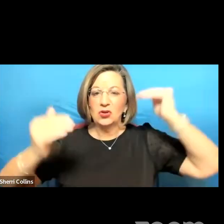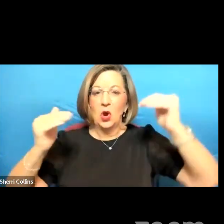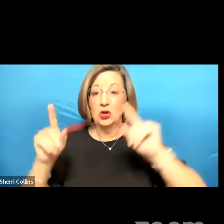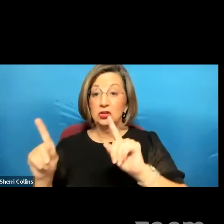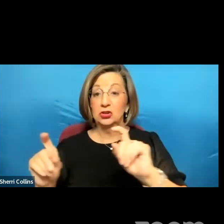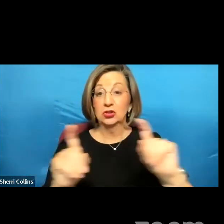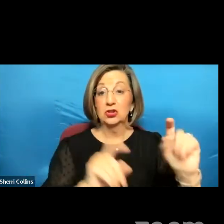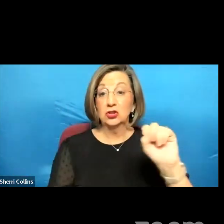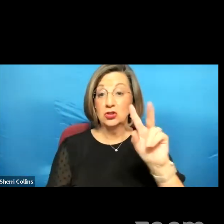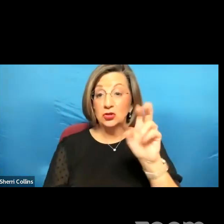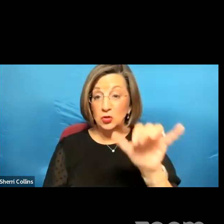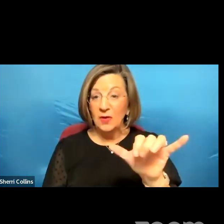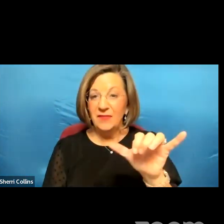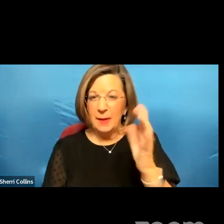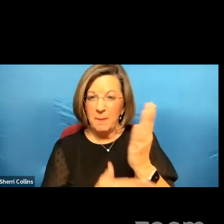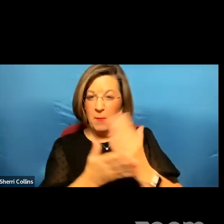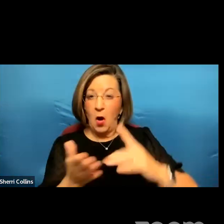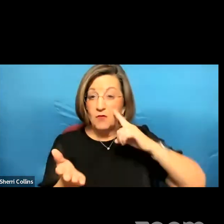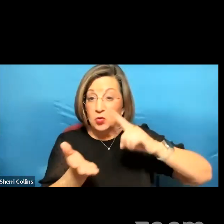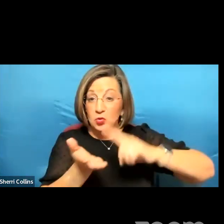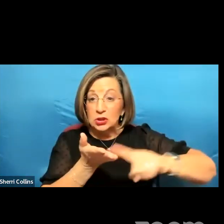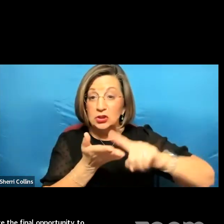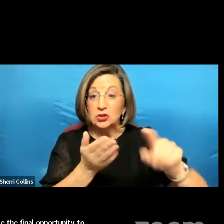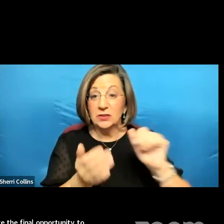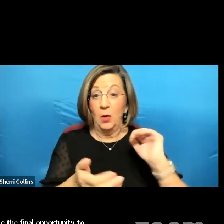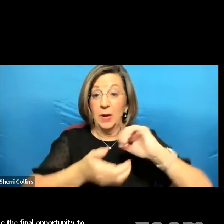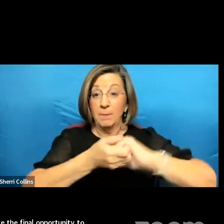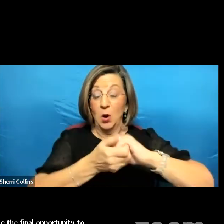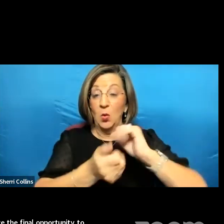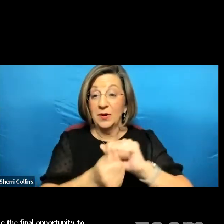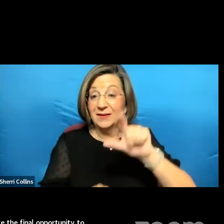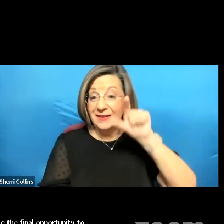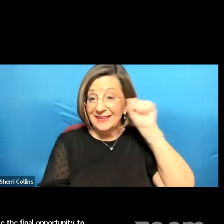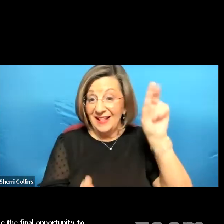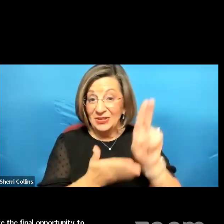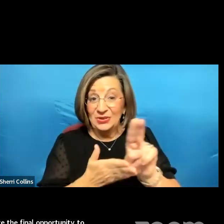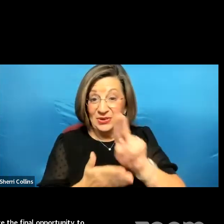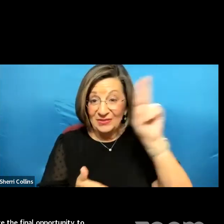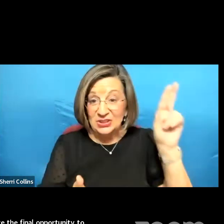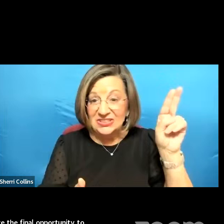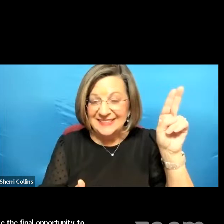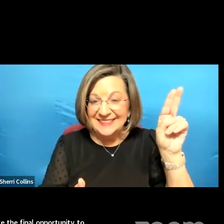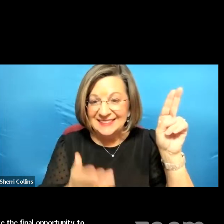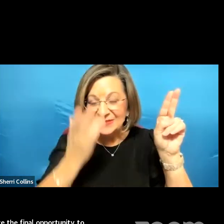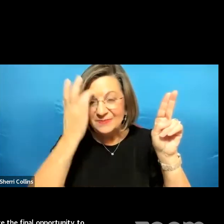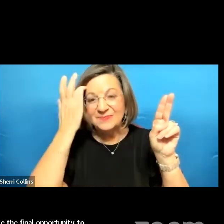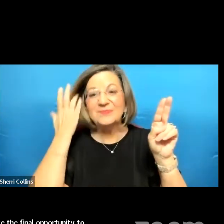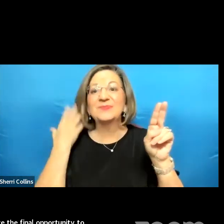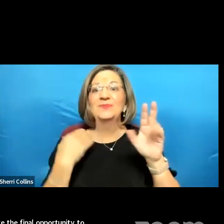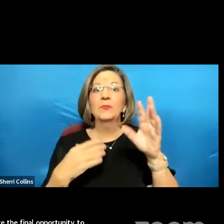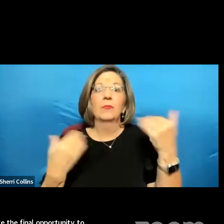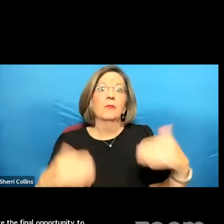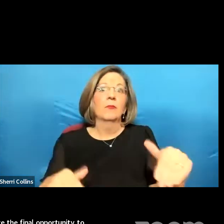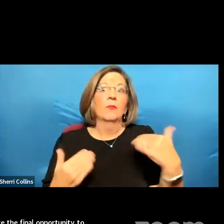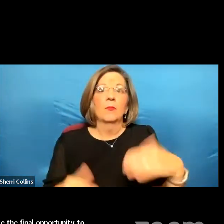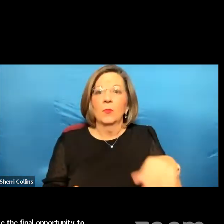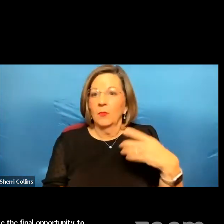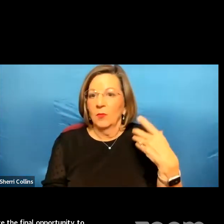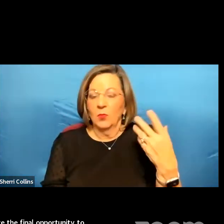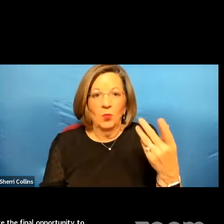complete that older adult survey, the part for the research that we're partnering with Gallaudet